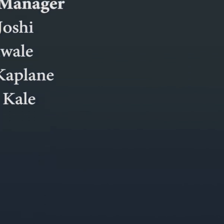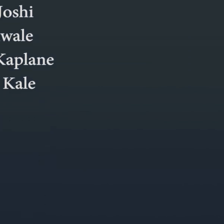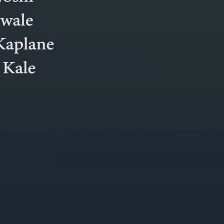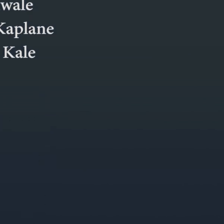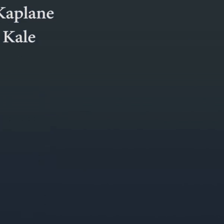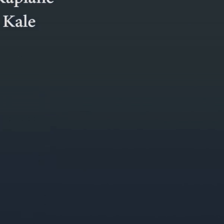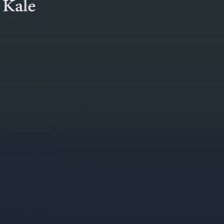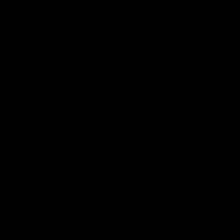V